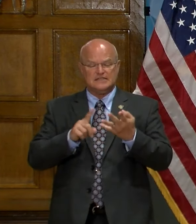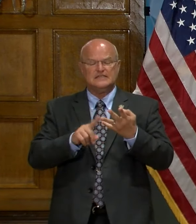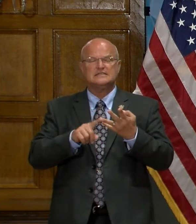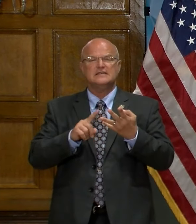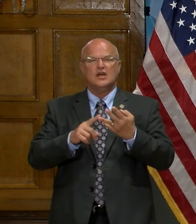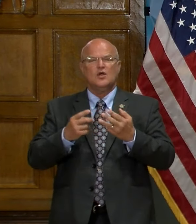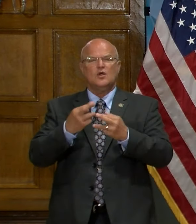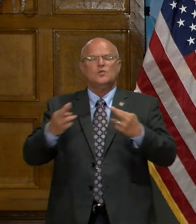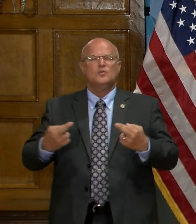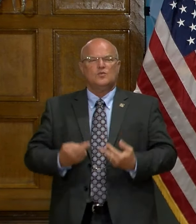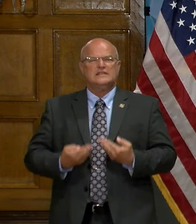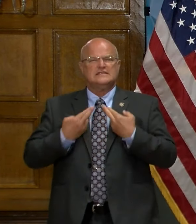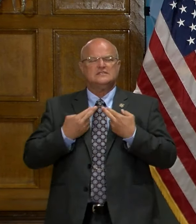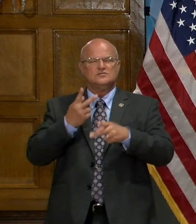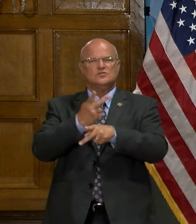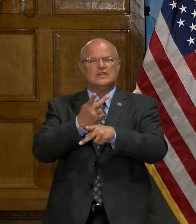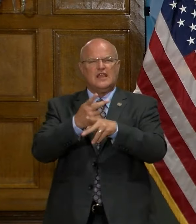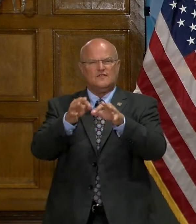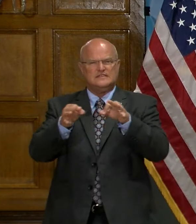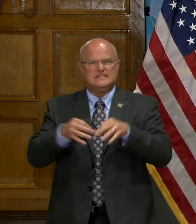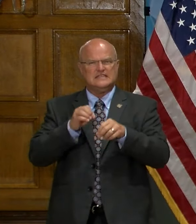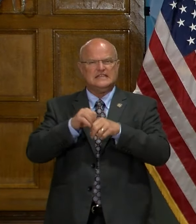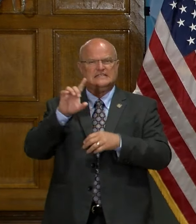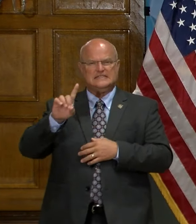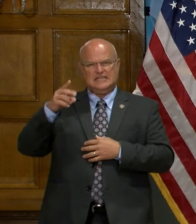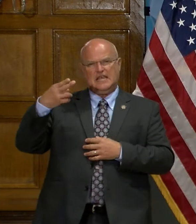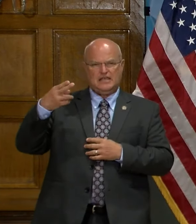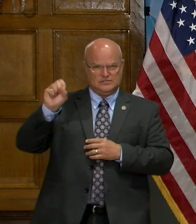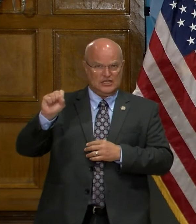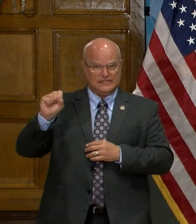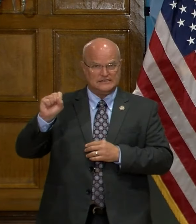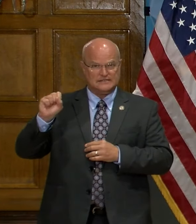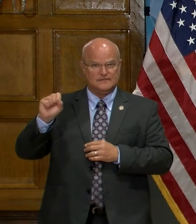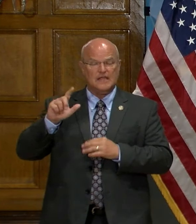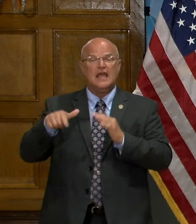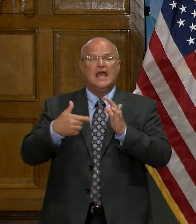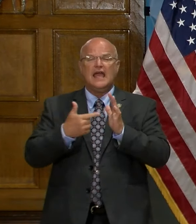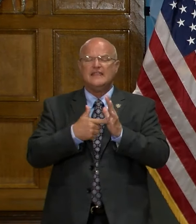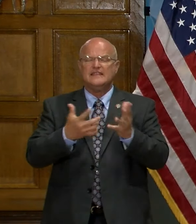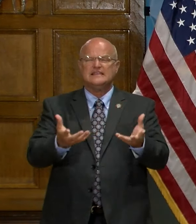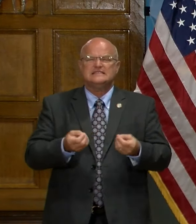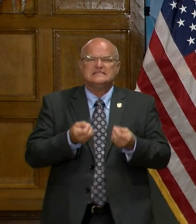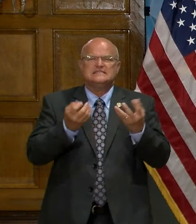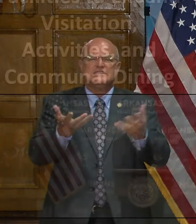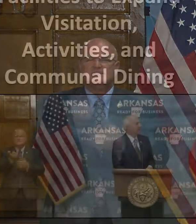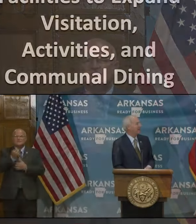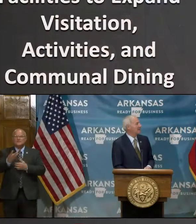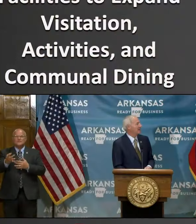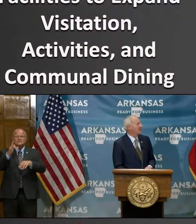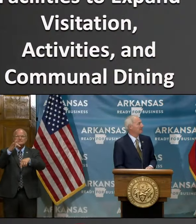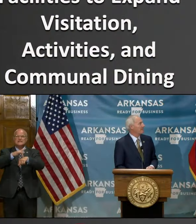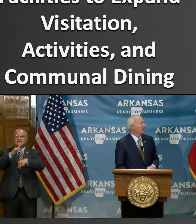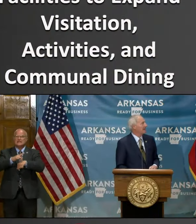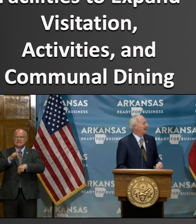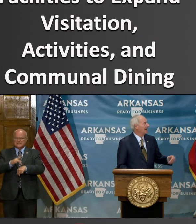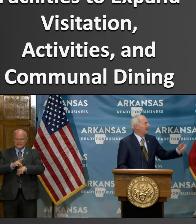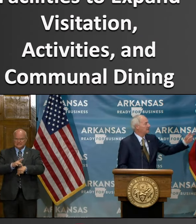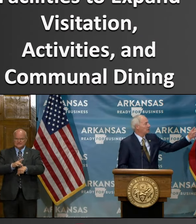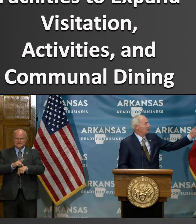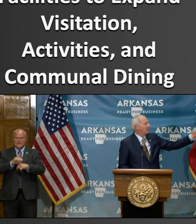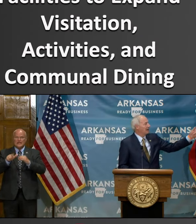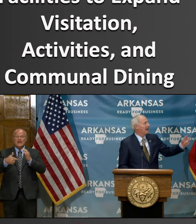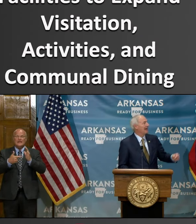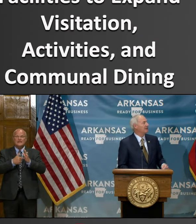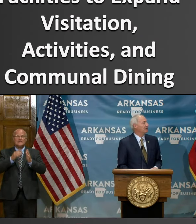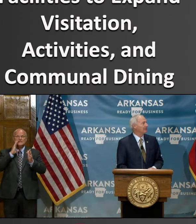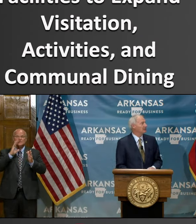residential care facilities within the Department of Human Services. And this just gives a couple of highlights of it.